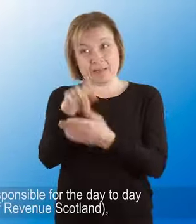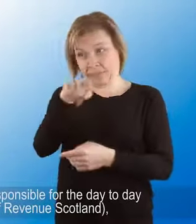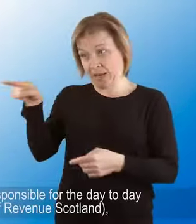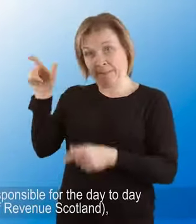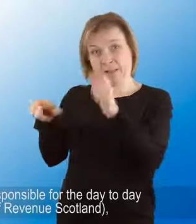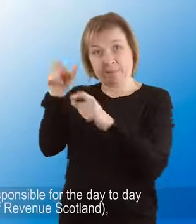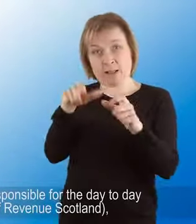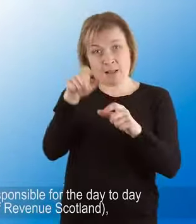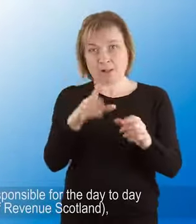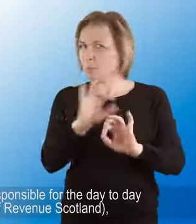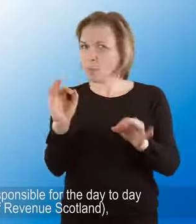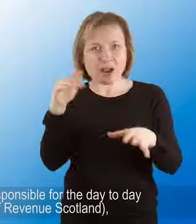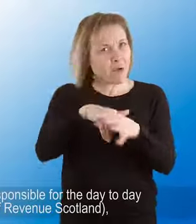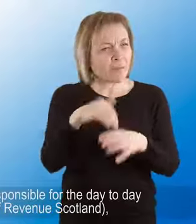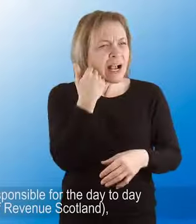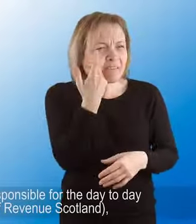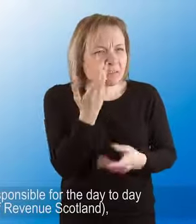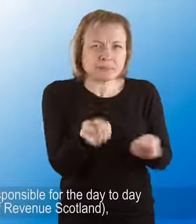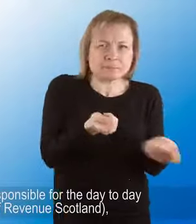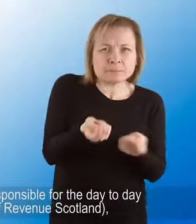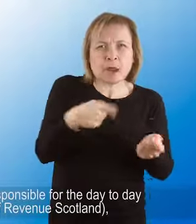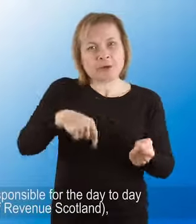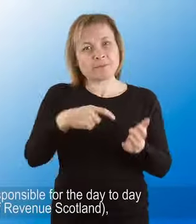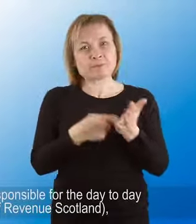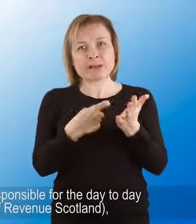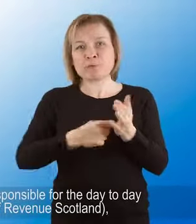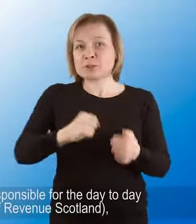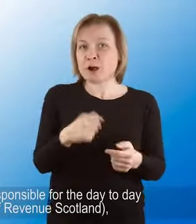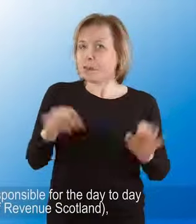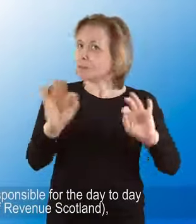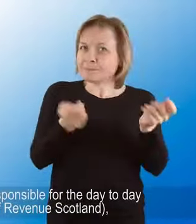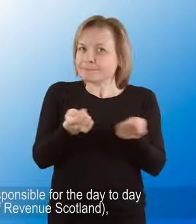who are not responsible for the day-to-day running of Revenue Scotland,